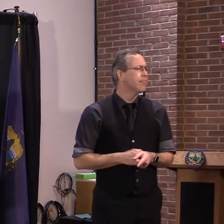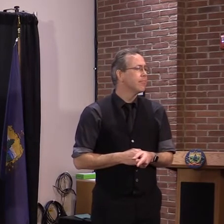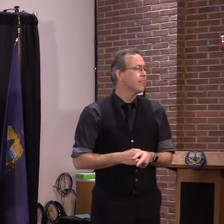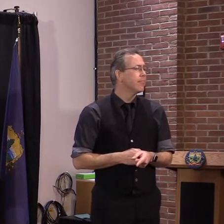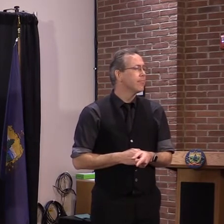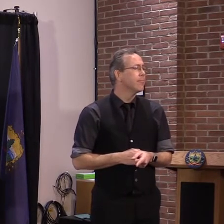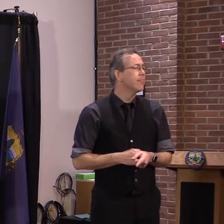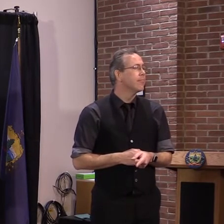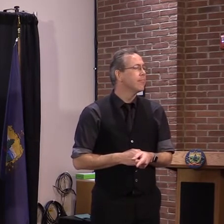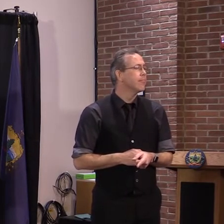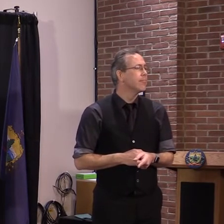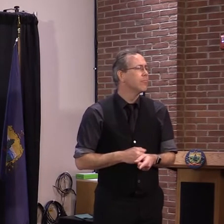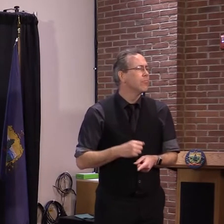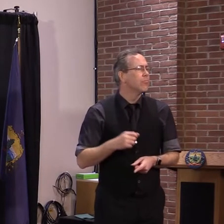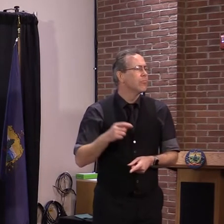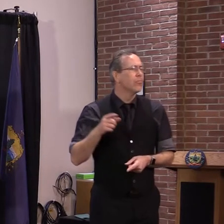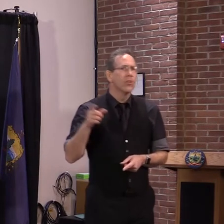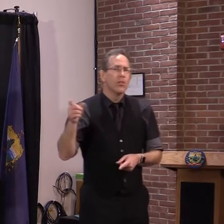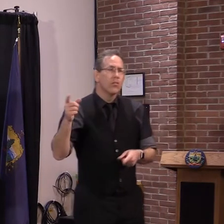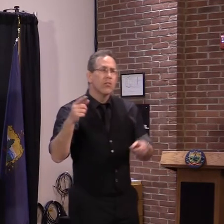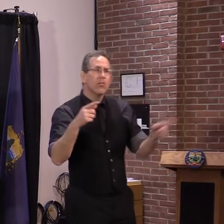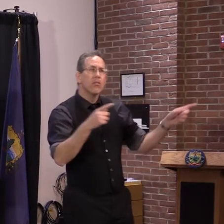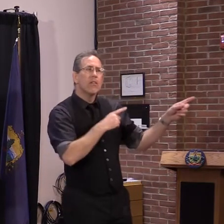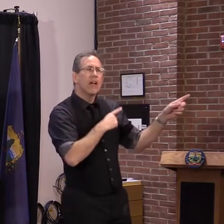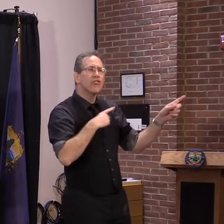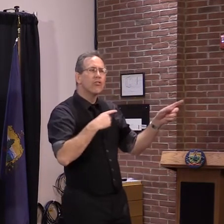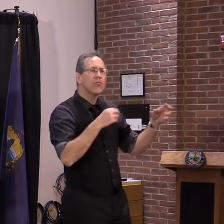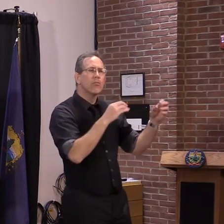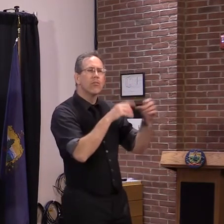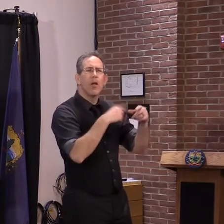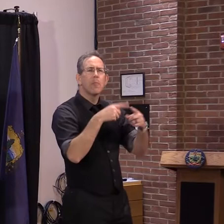far from the legislature? Is that one of those they're willing to move on?